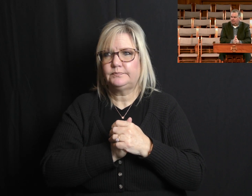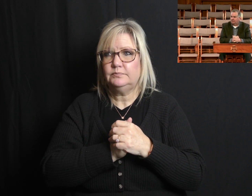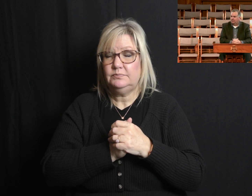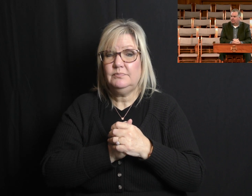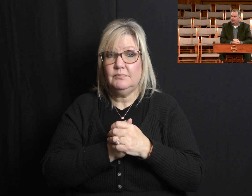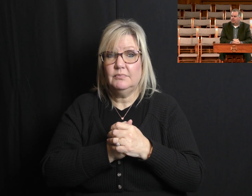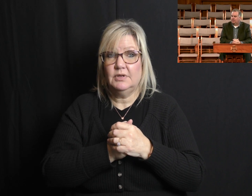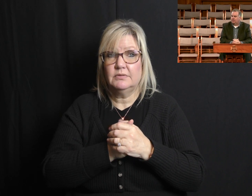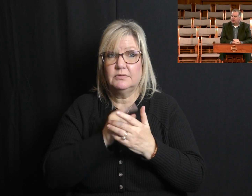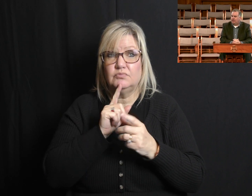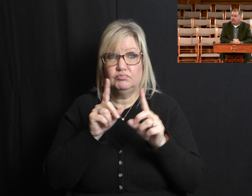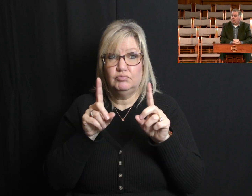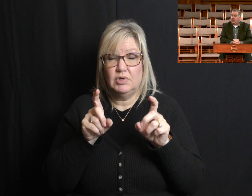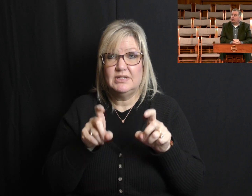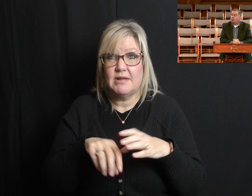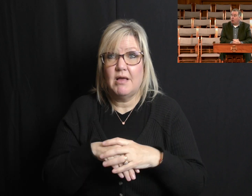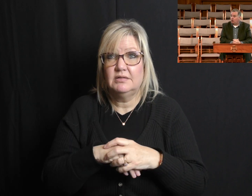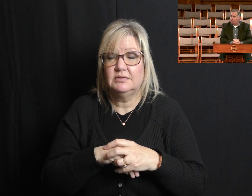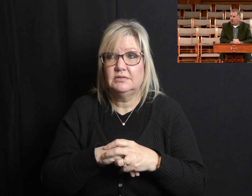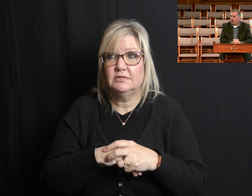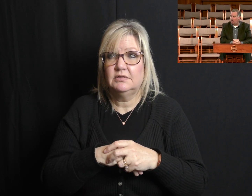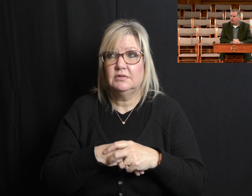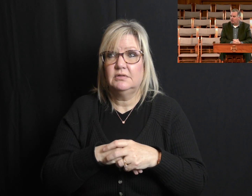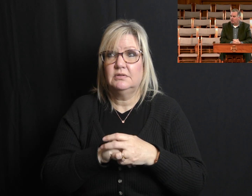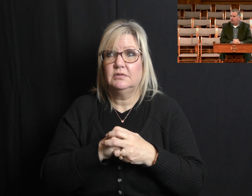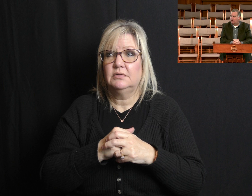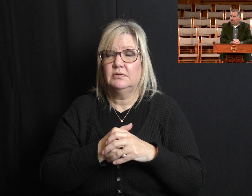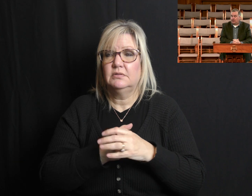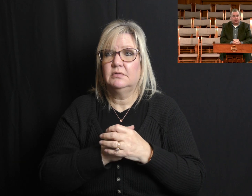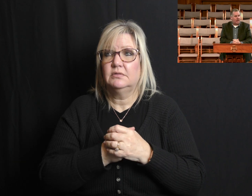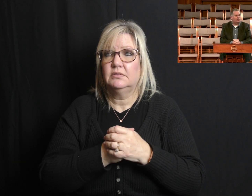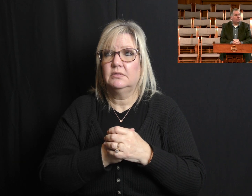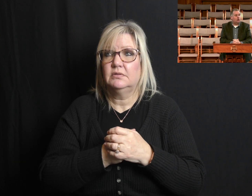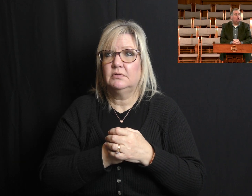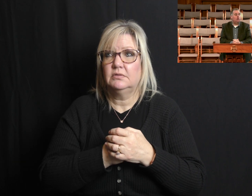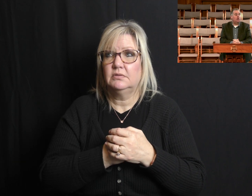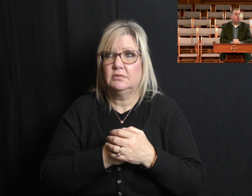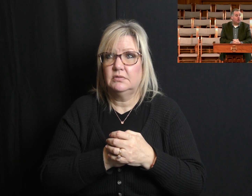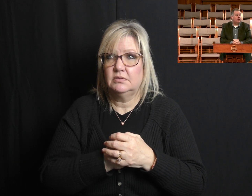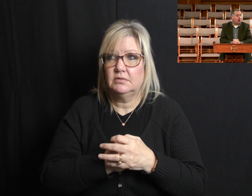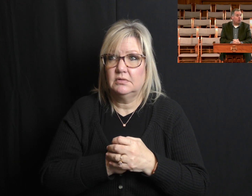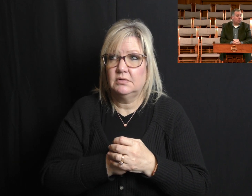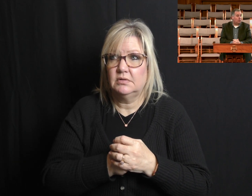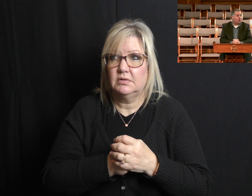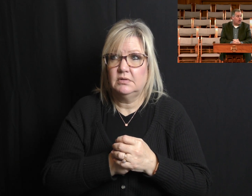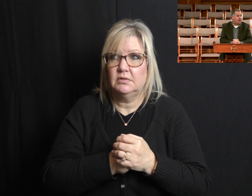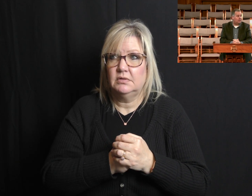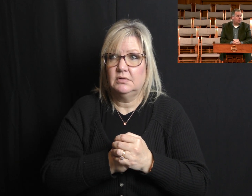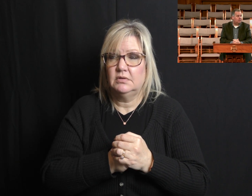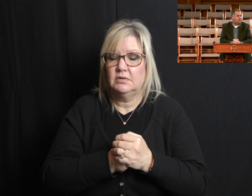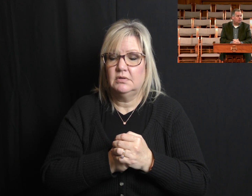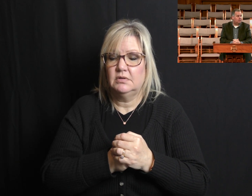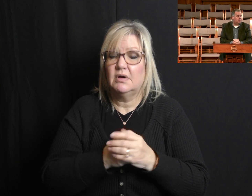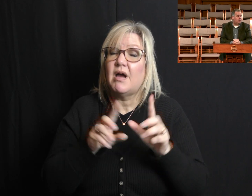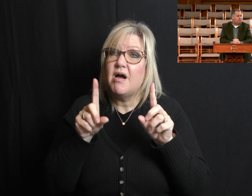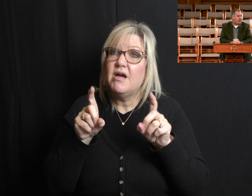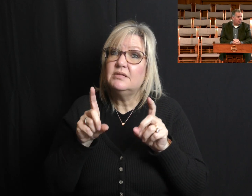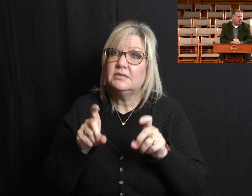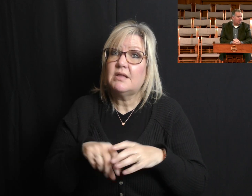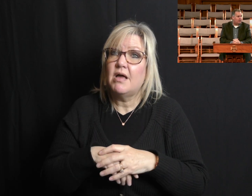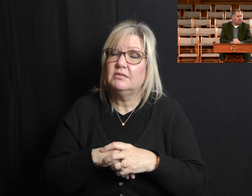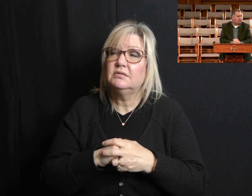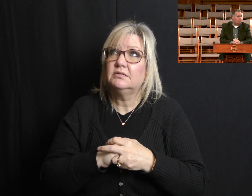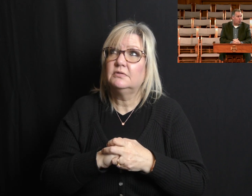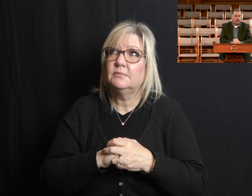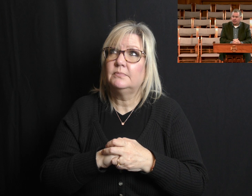test. It's a test of what we are, and it's a test of who we really are before God. My